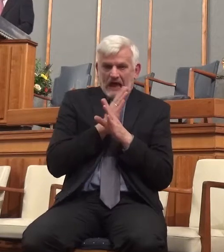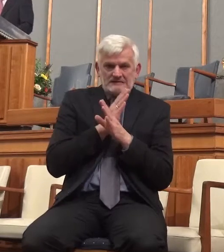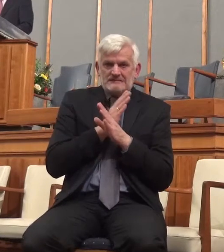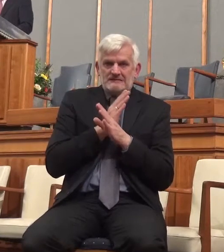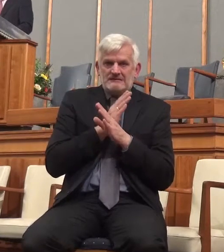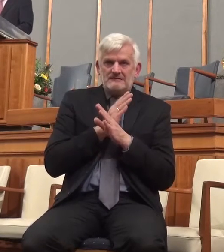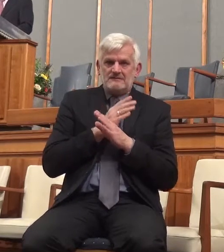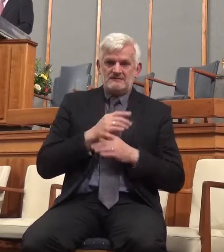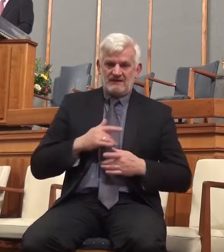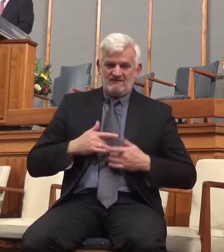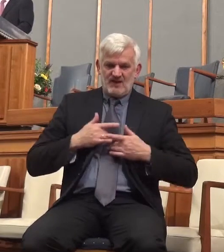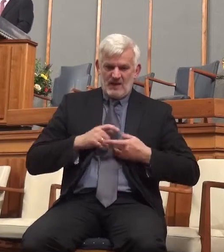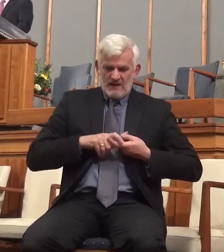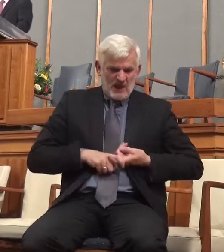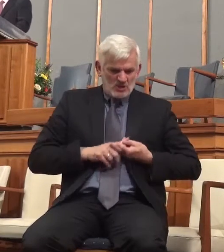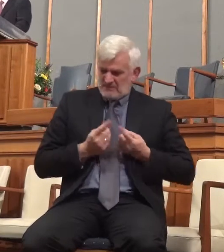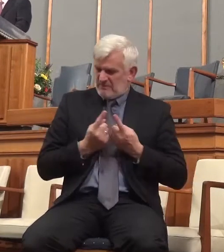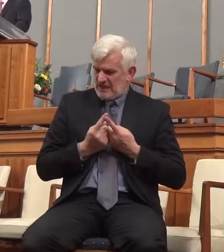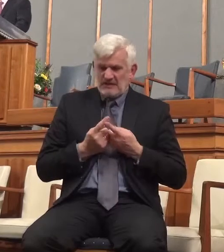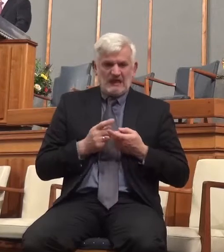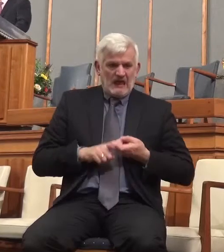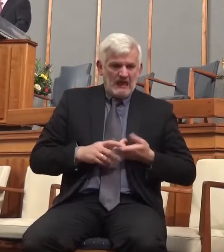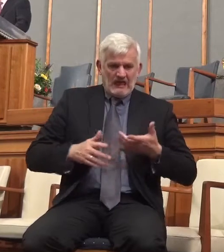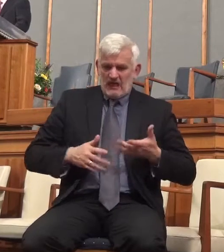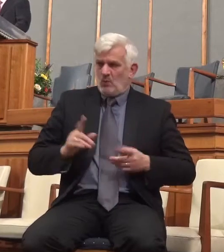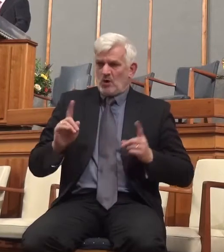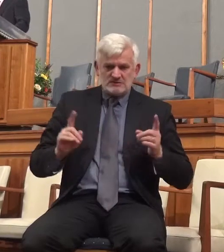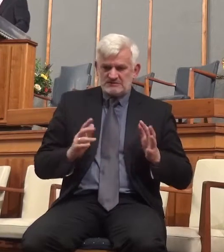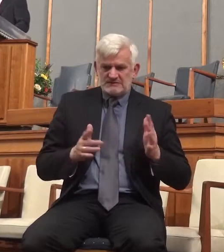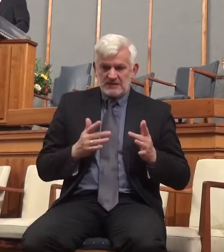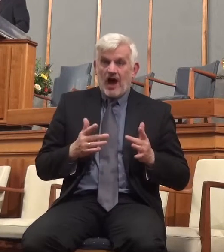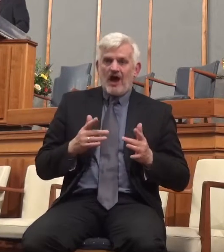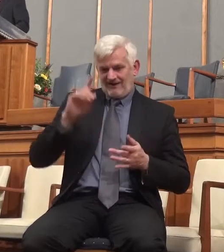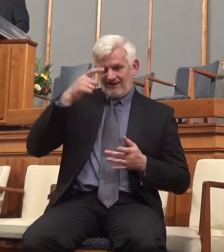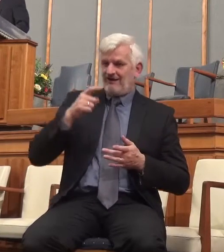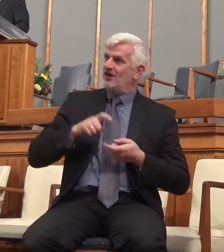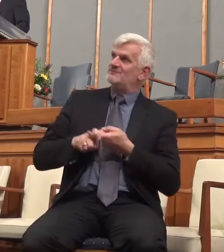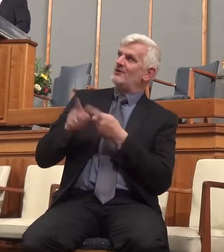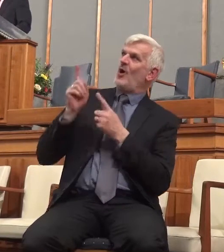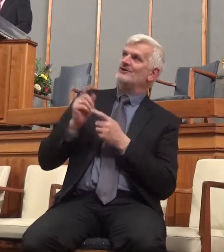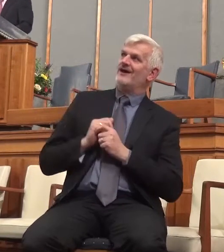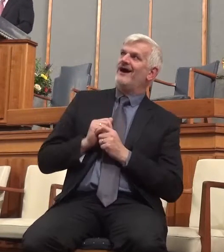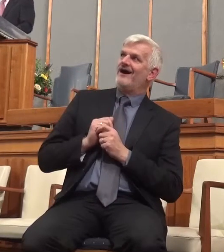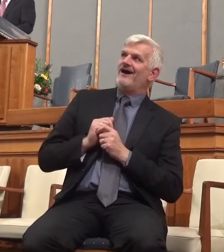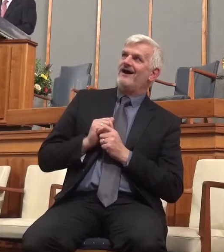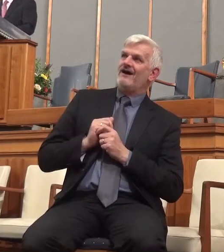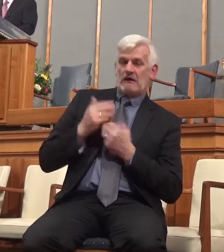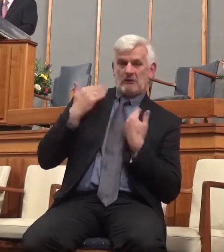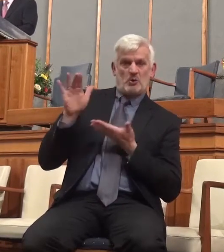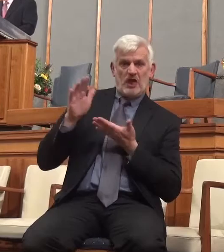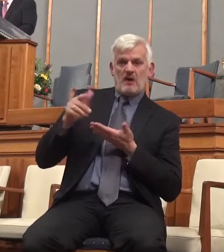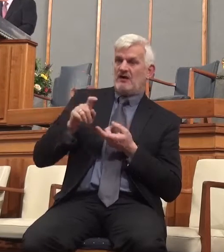dependent personalities who must have a father figure, be it a God, whatever, in their lives? Is that